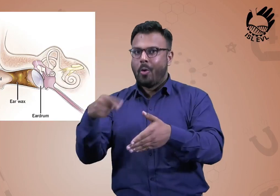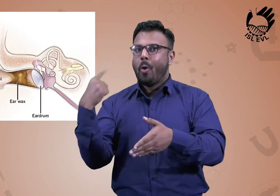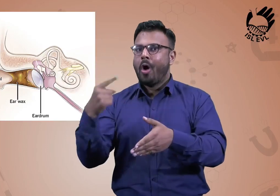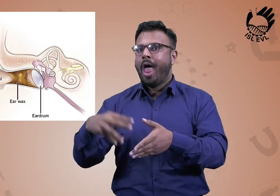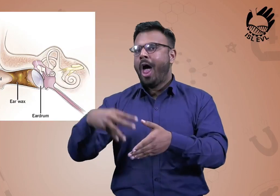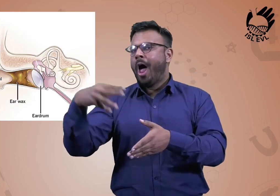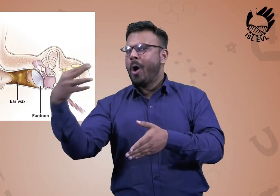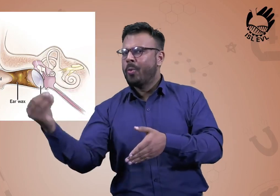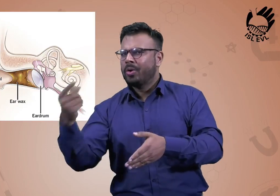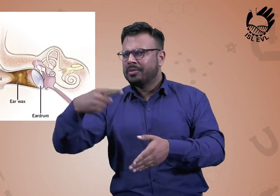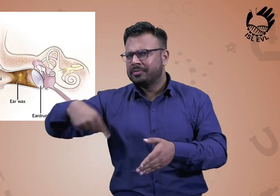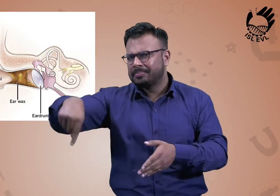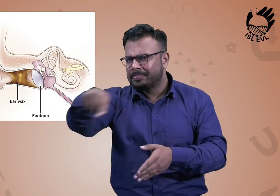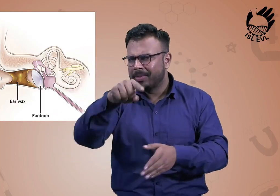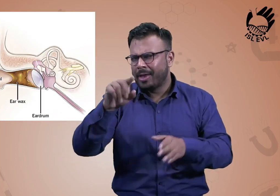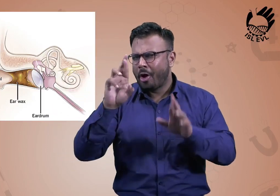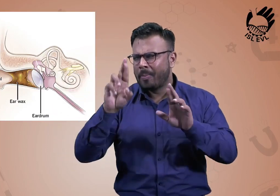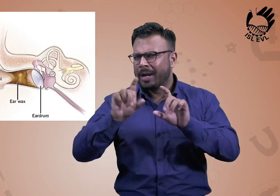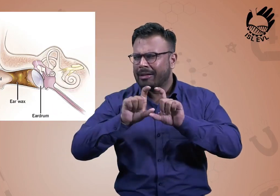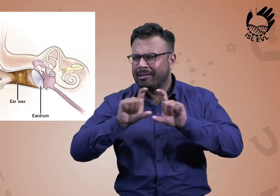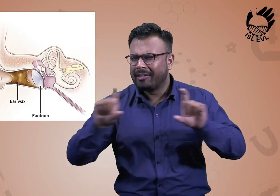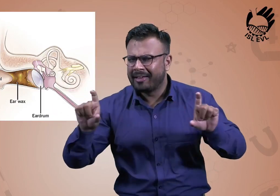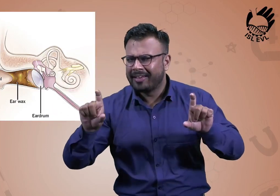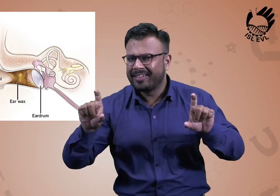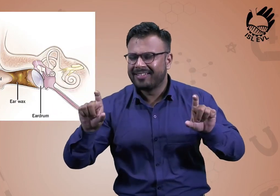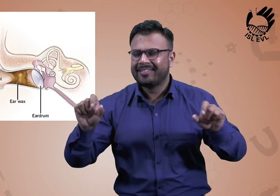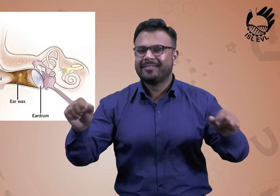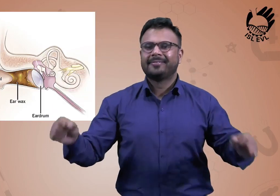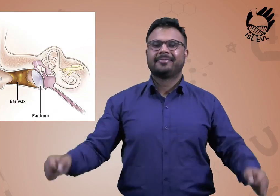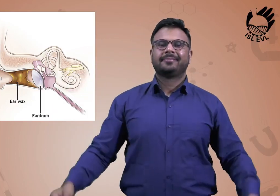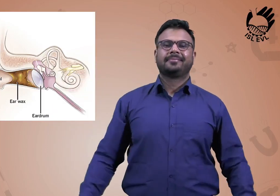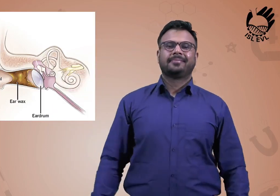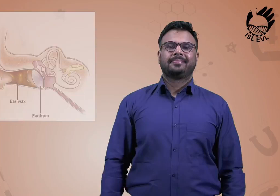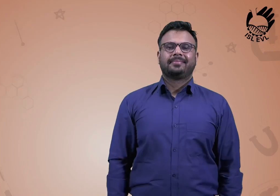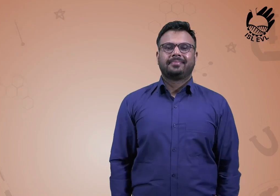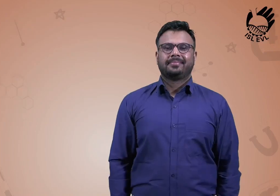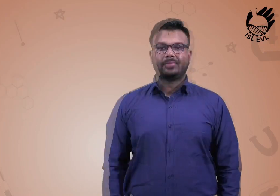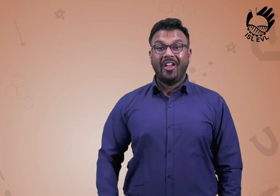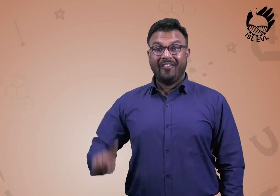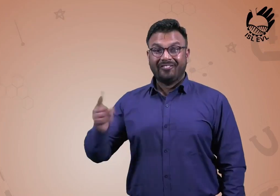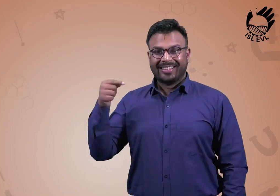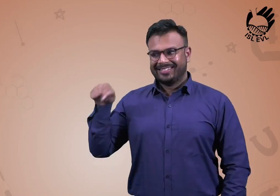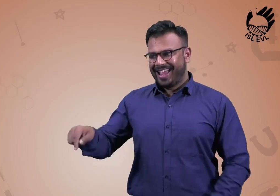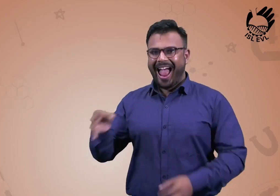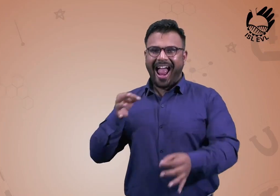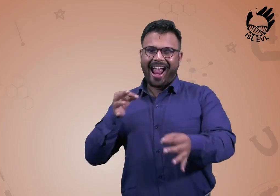If you have clean ears, you will be able to hear all sounds clearly.